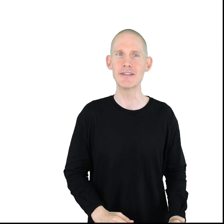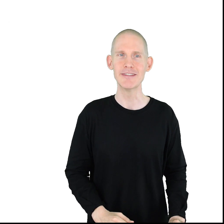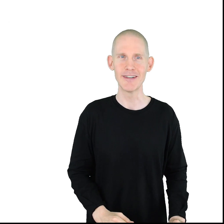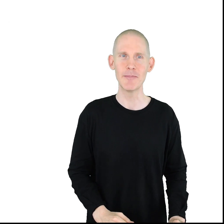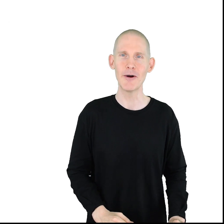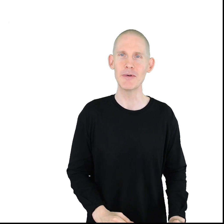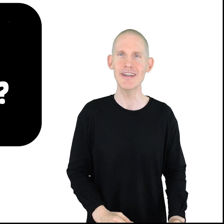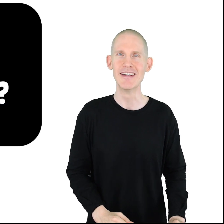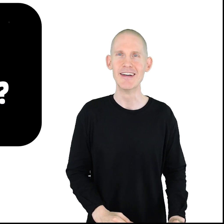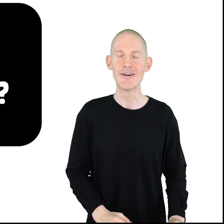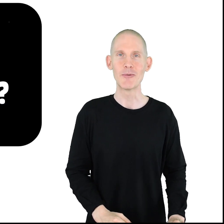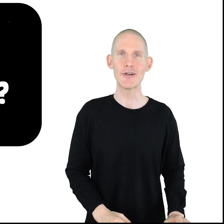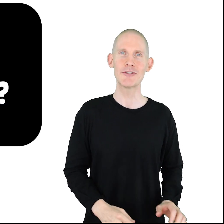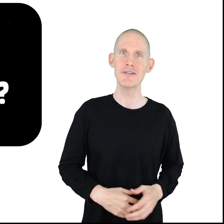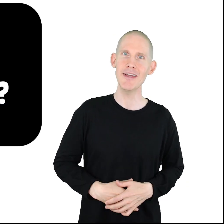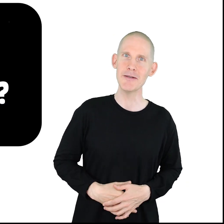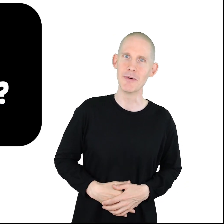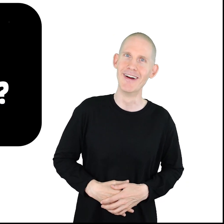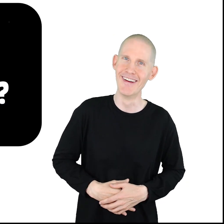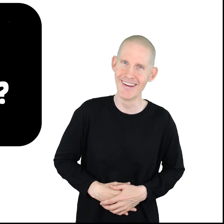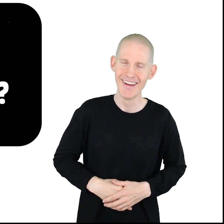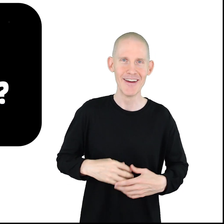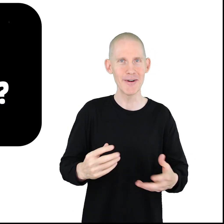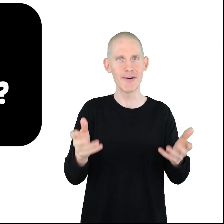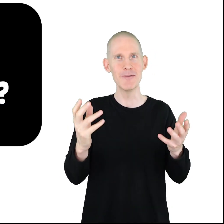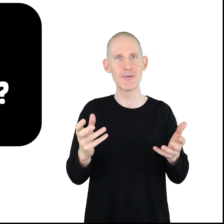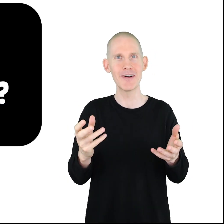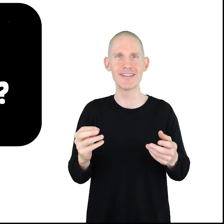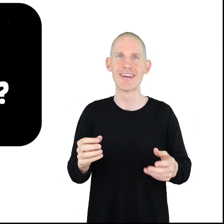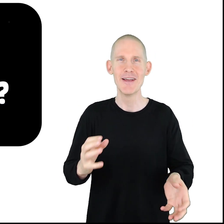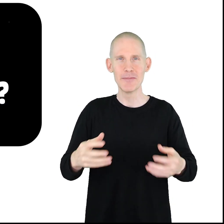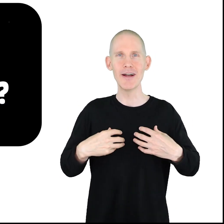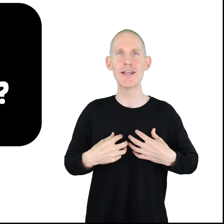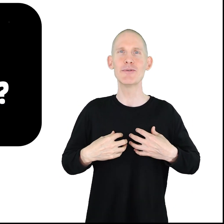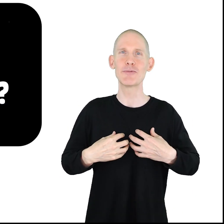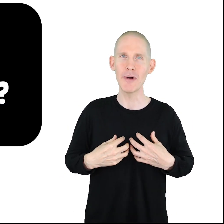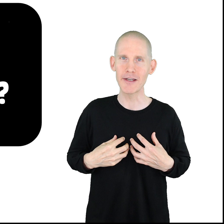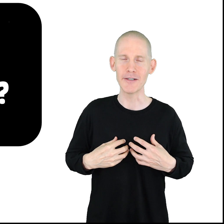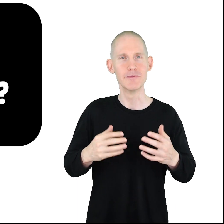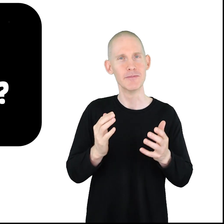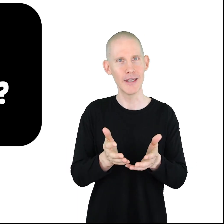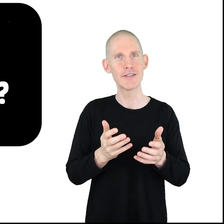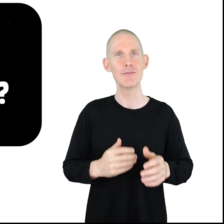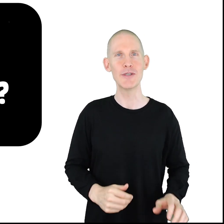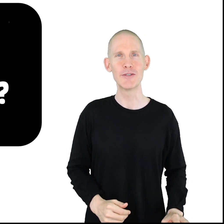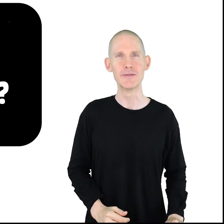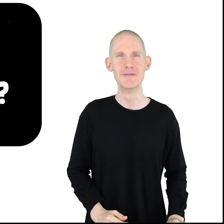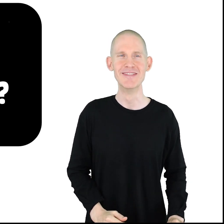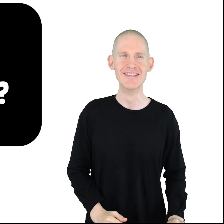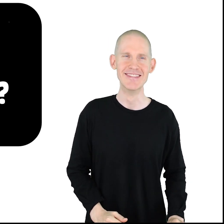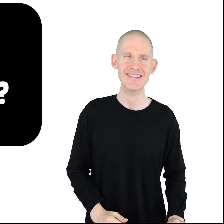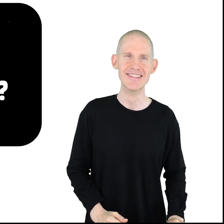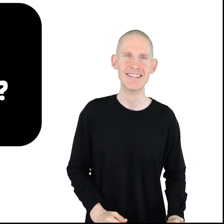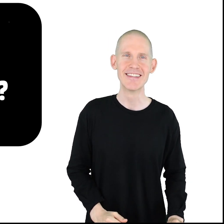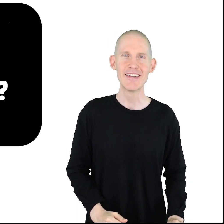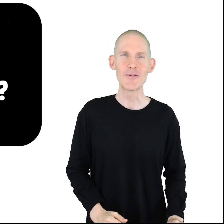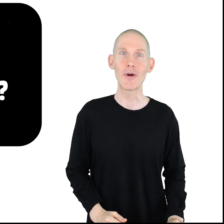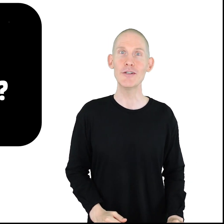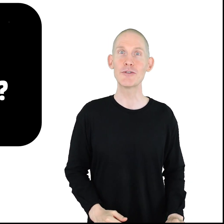about me. What is your name? Very important. My name is Michael. Nice to meet you. Where did you